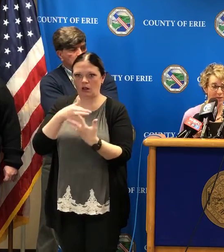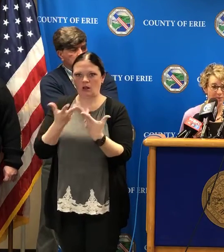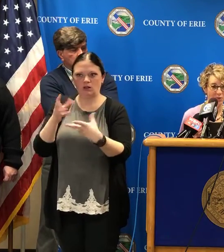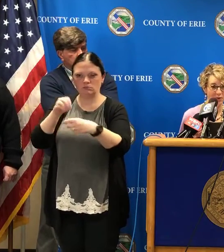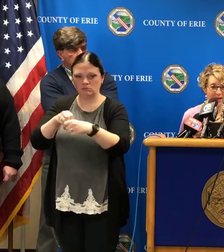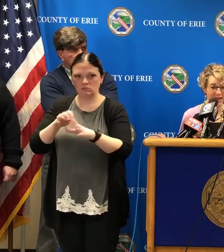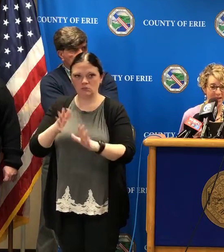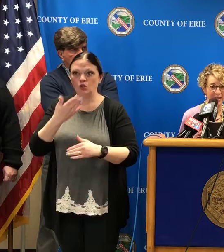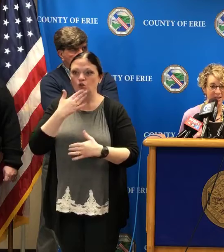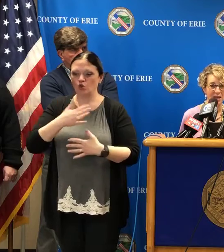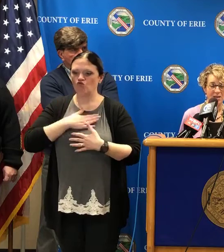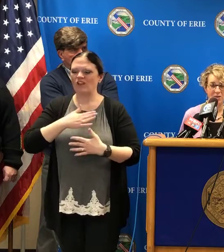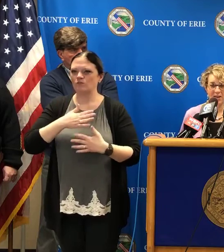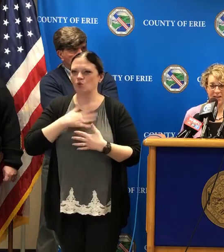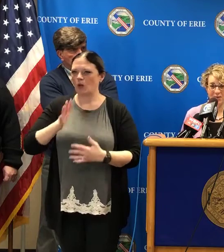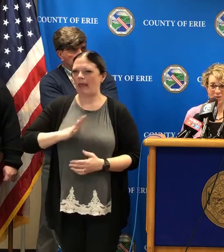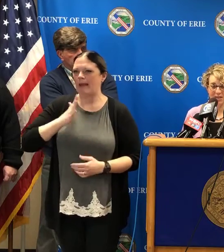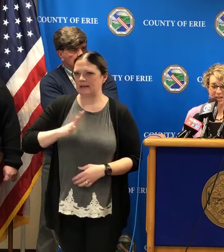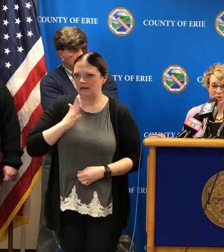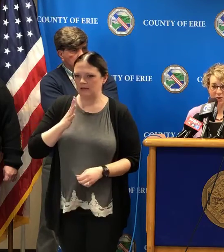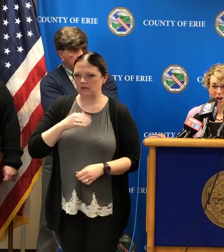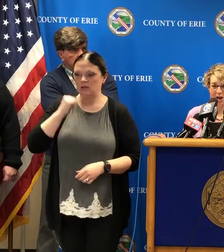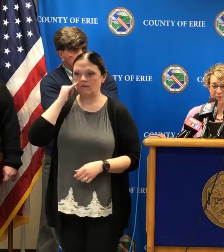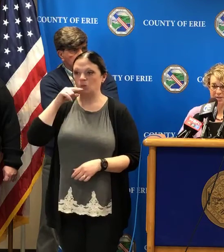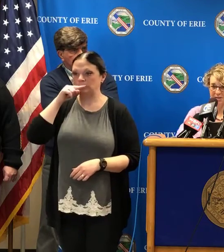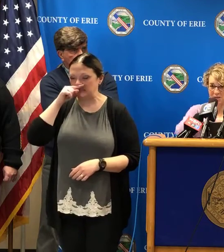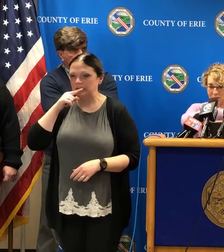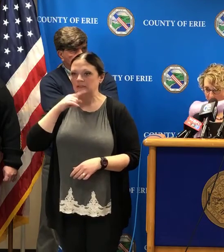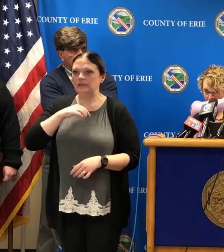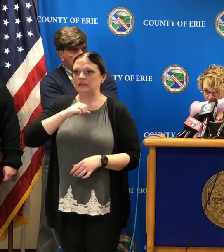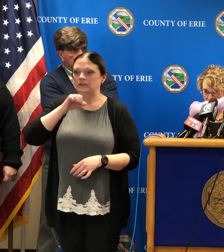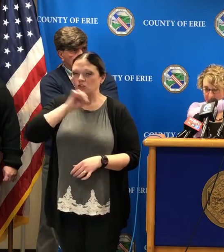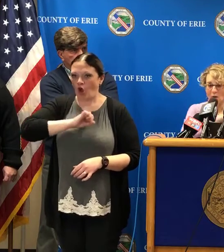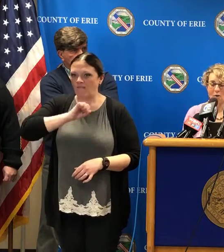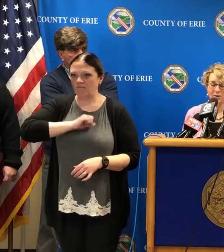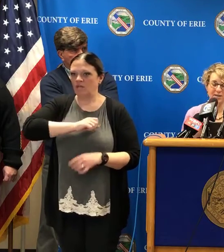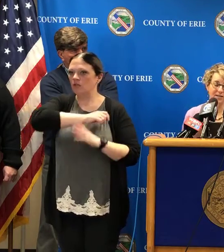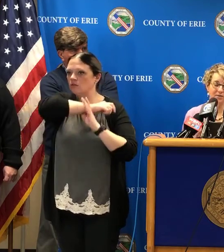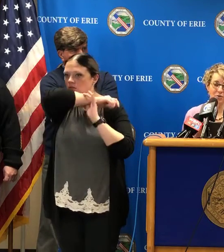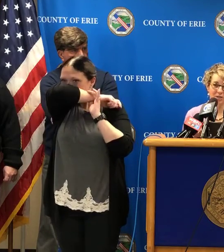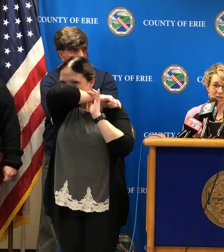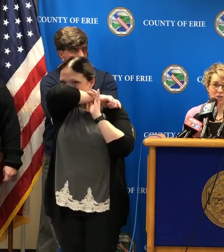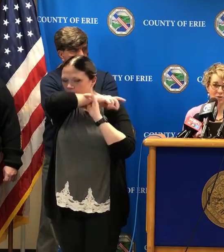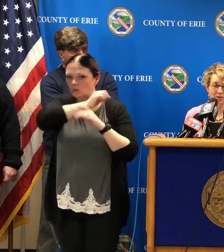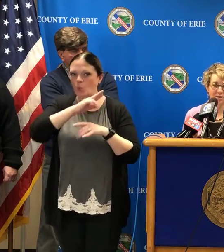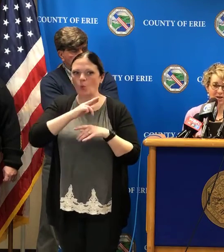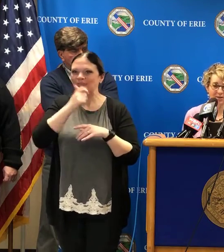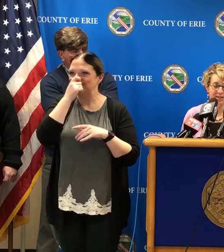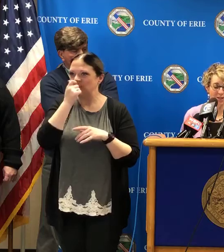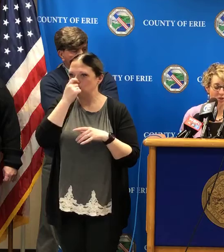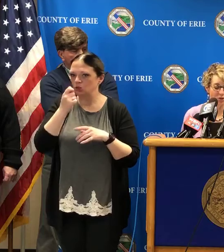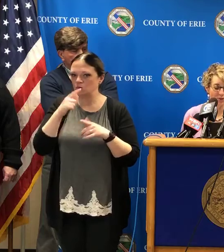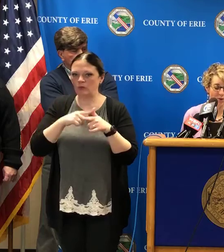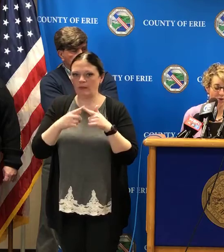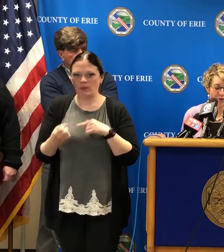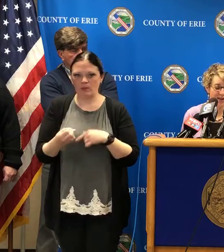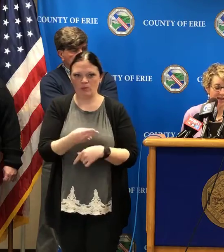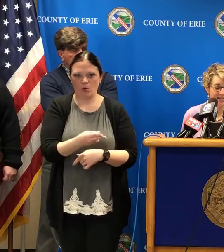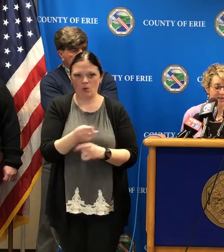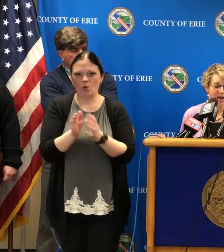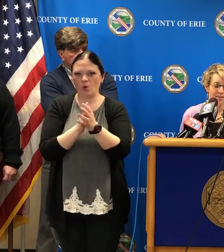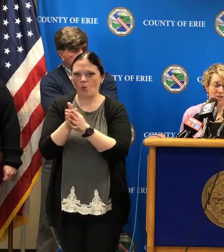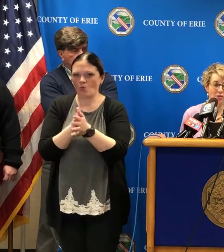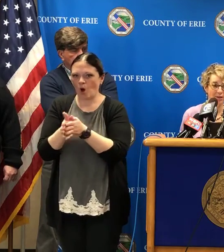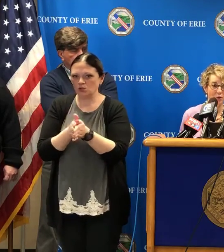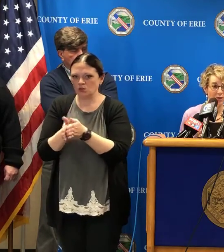good respiratory etiquette. So, again, if you sneeze or cough, sneeze into your arm or sneeze into a tissue and discard the tissue and wash your